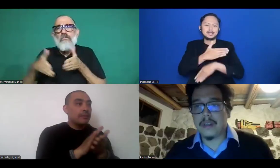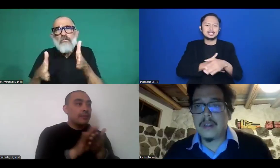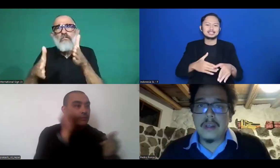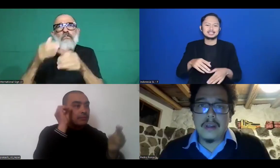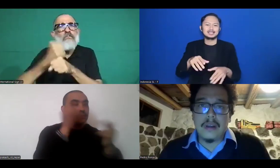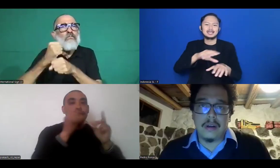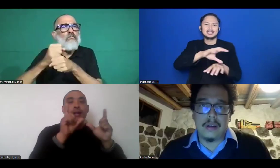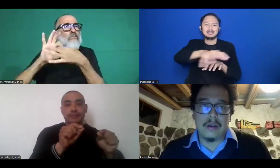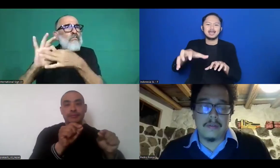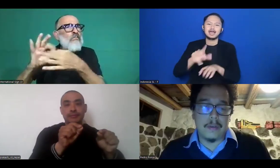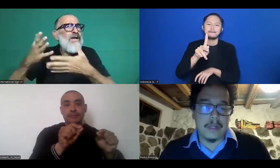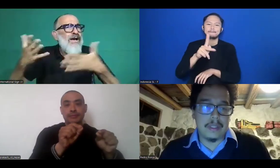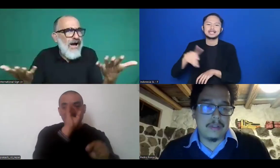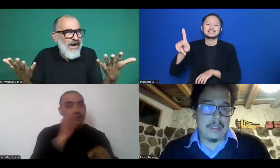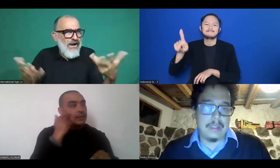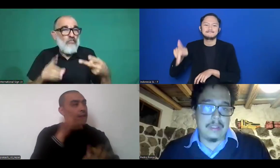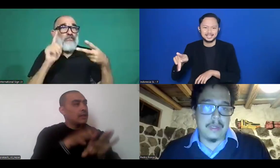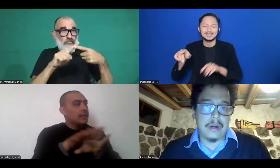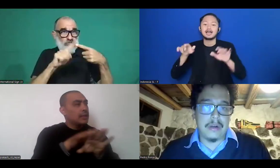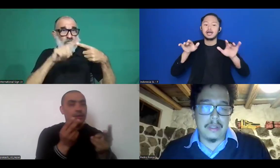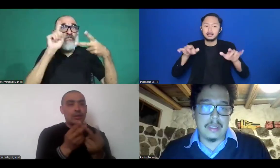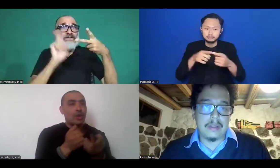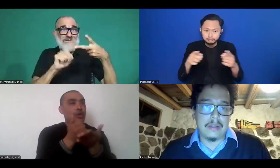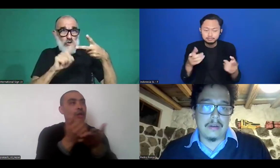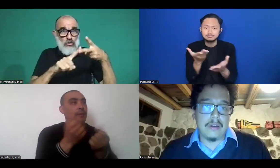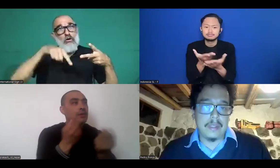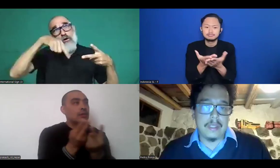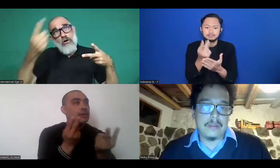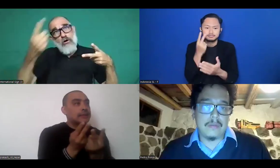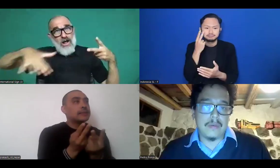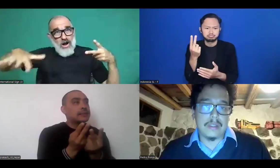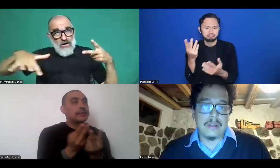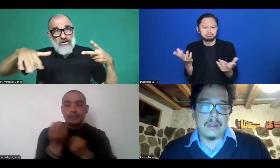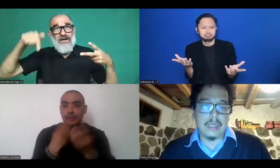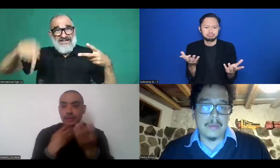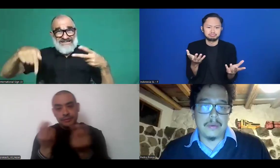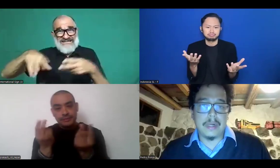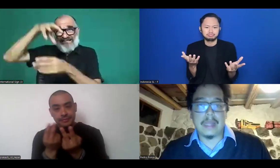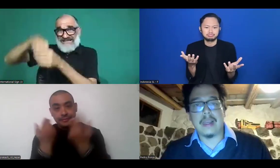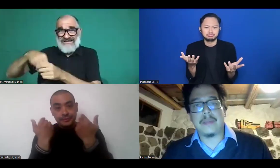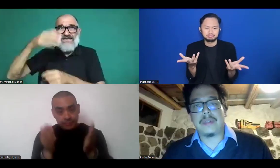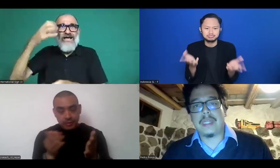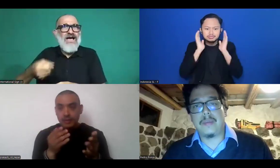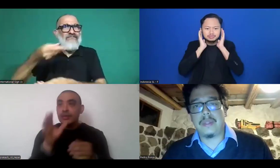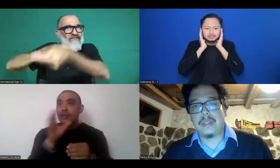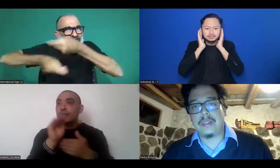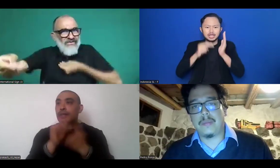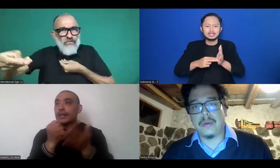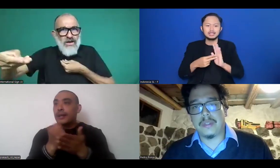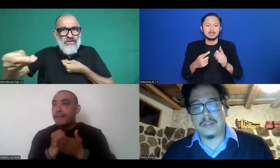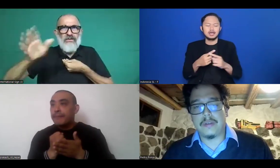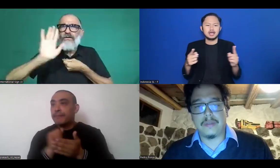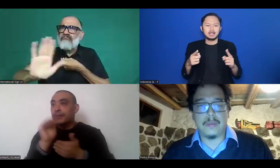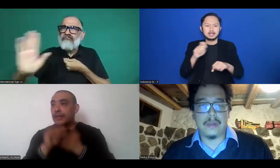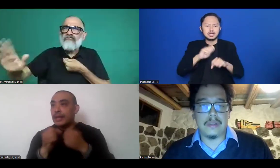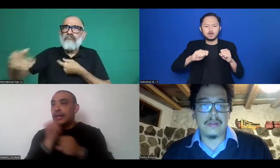expertise from grantees in this regard, and all of this was captured and helped shape the design